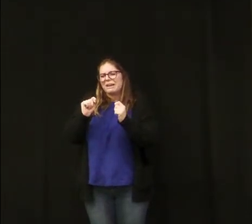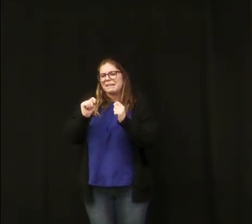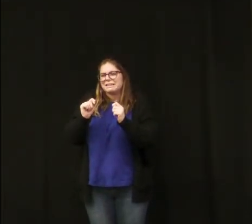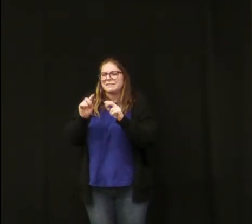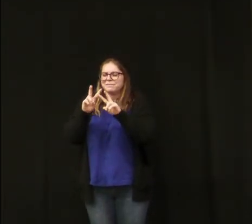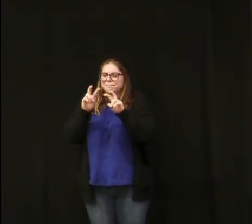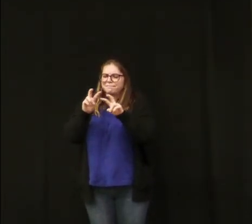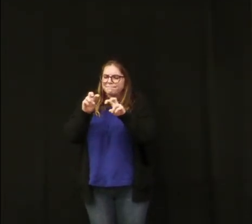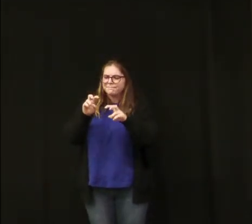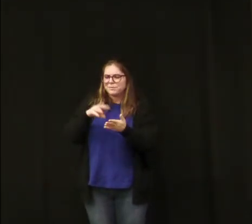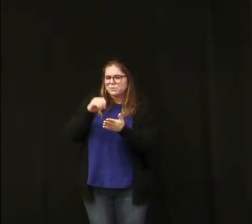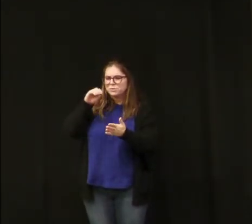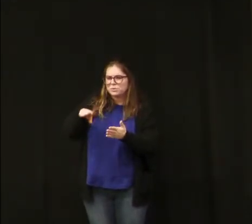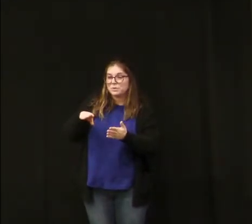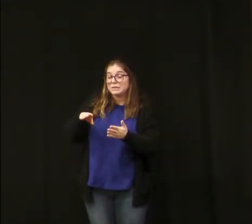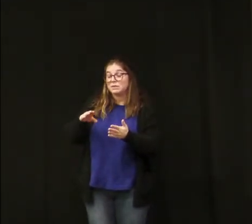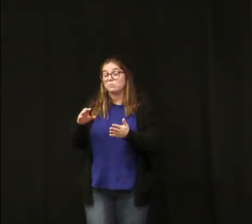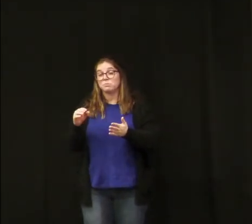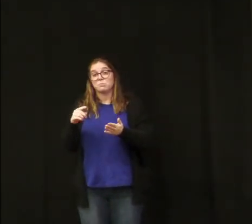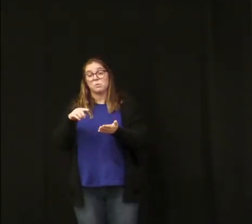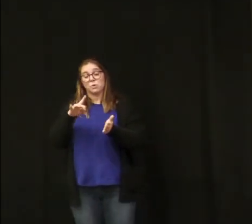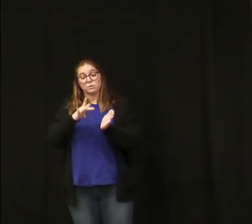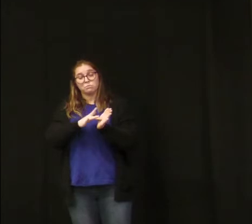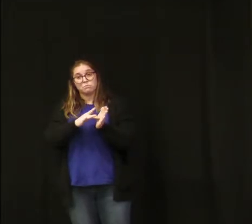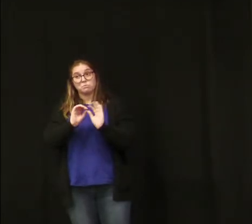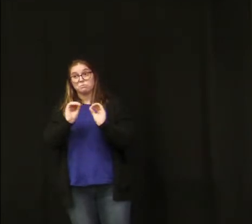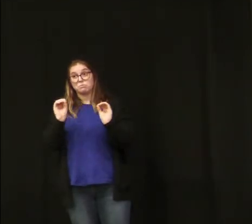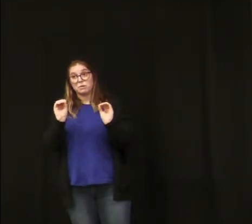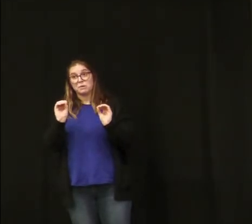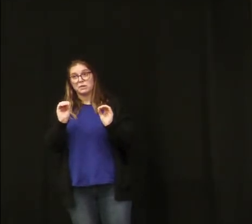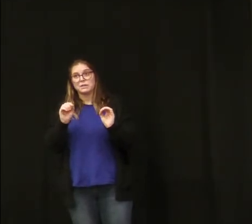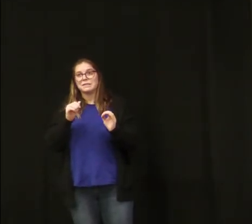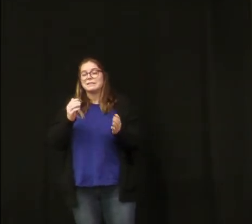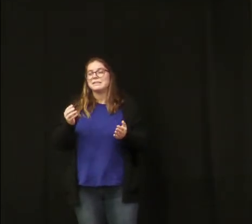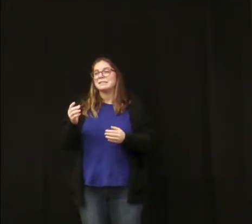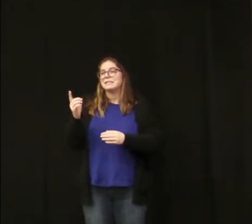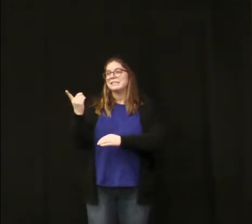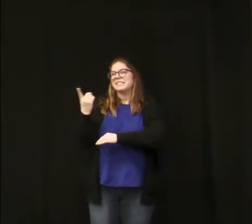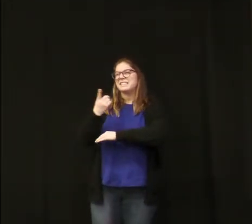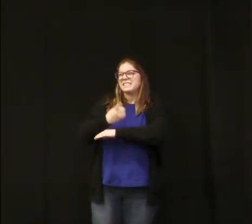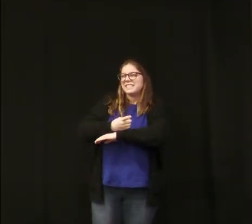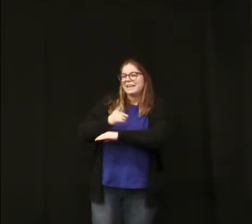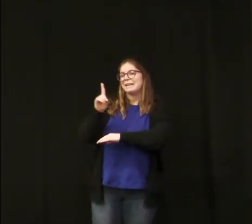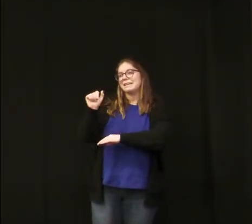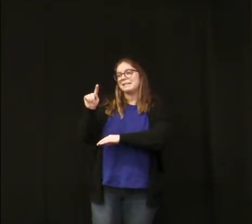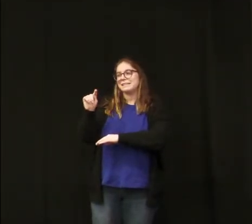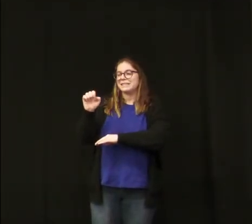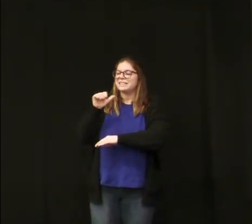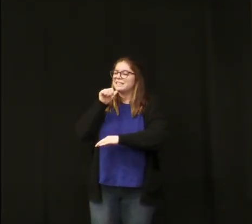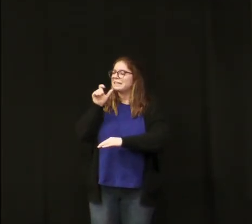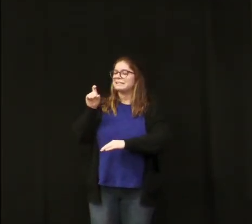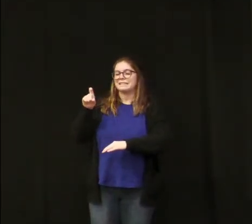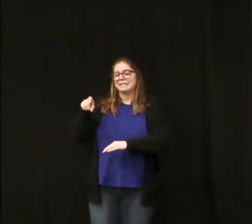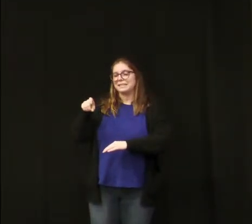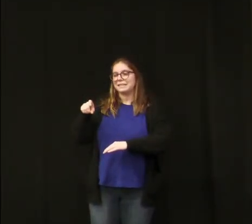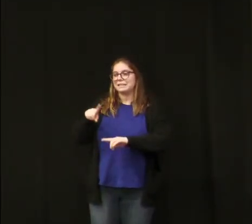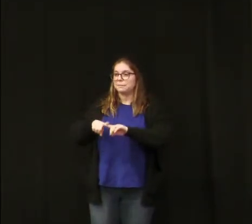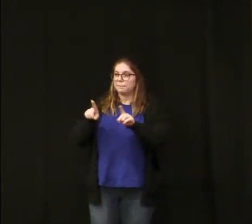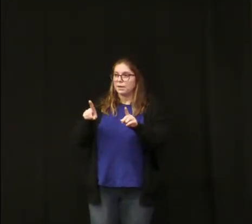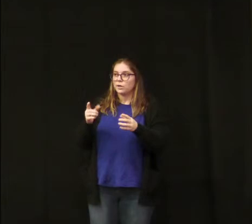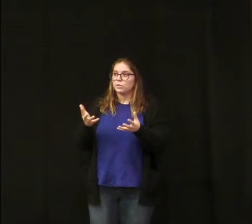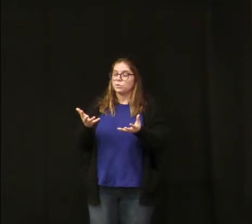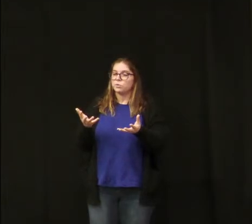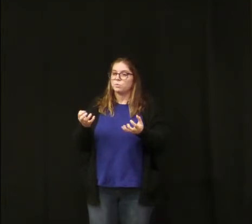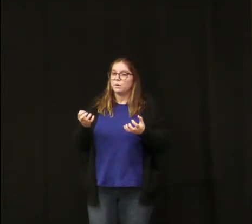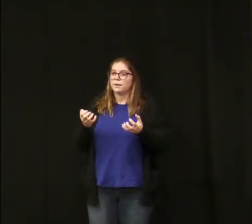nothing? you don't have to put the date, but you want it to be current as possible. So that's why you